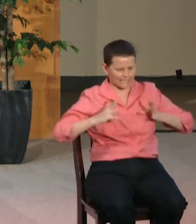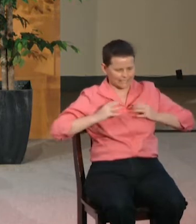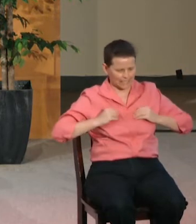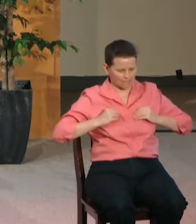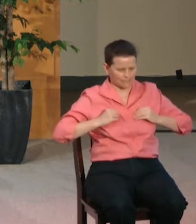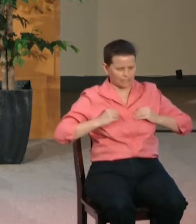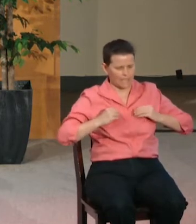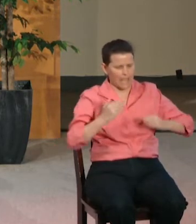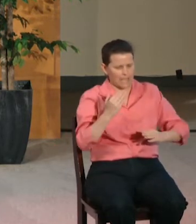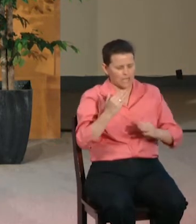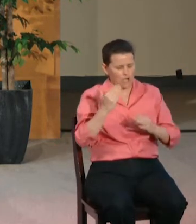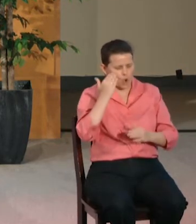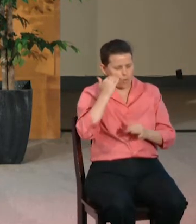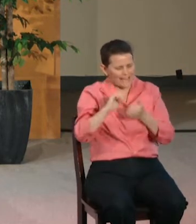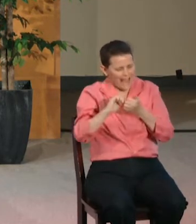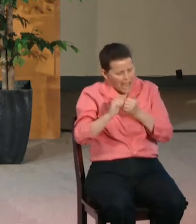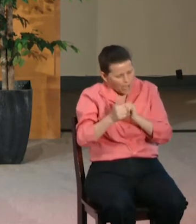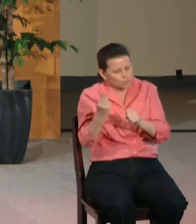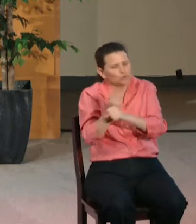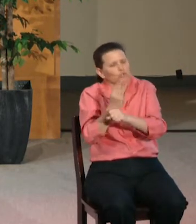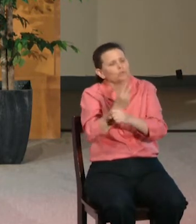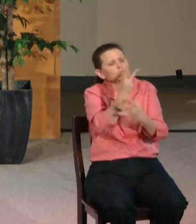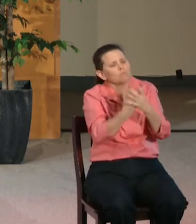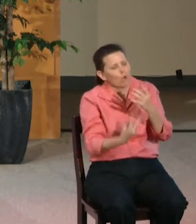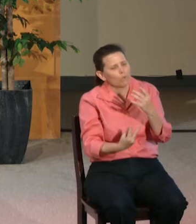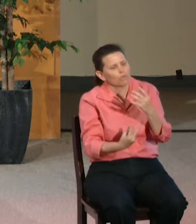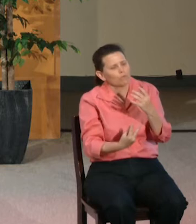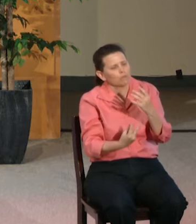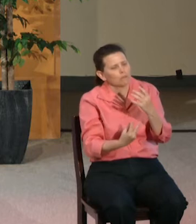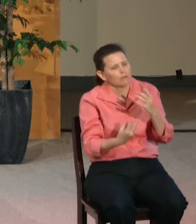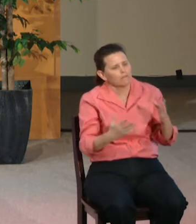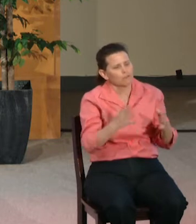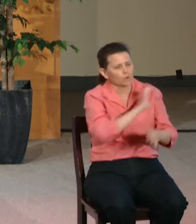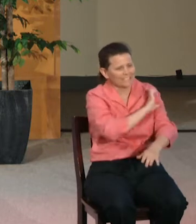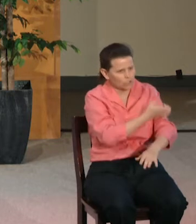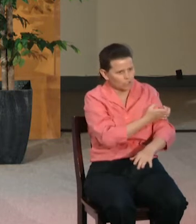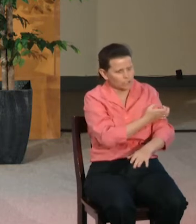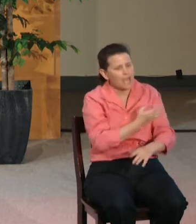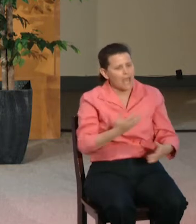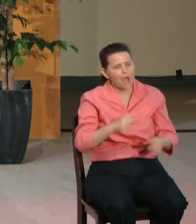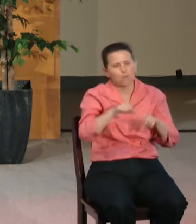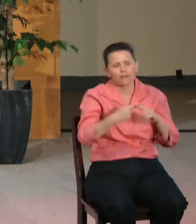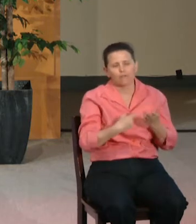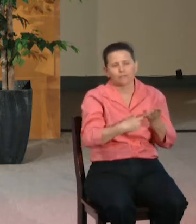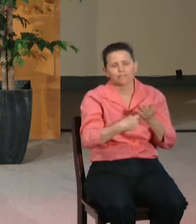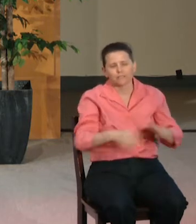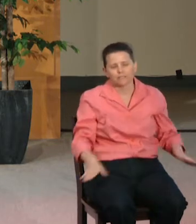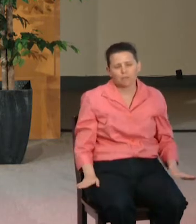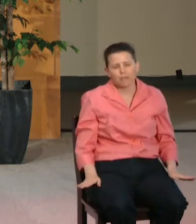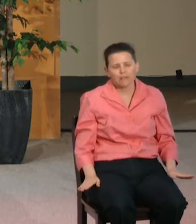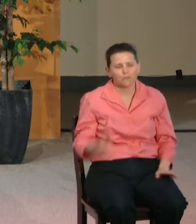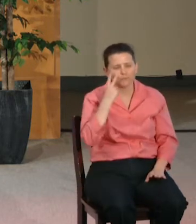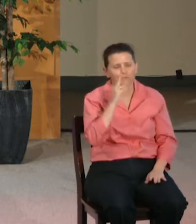of you and the feminine part of you. And when we talk about the penguins, we're going to be able to see how the father penguins actually take on some of those